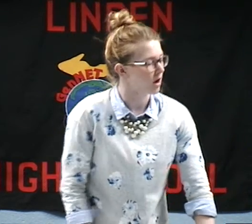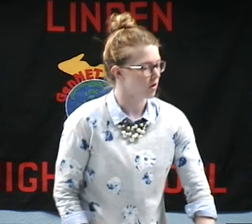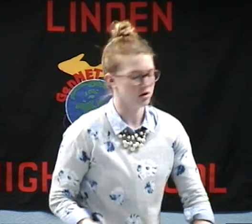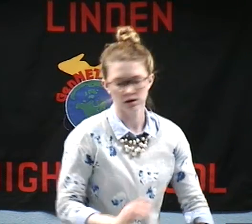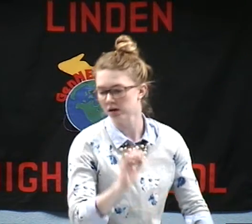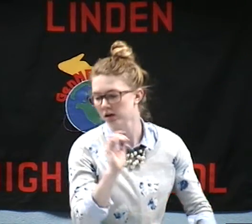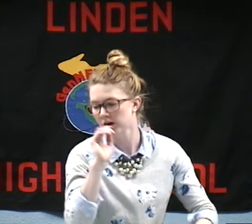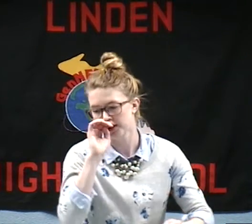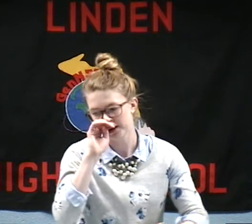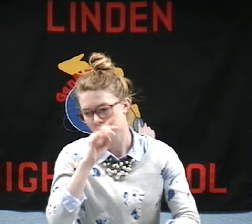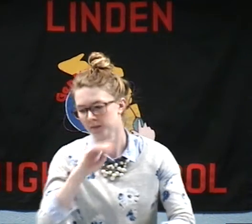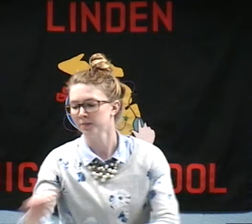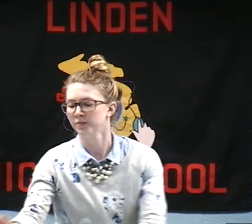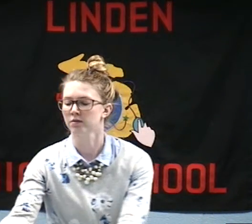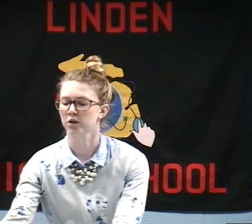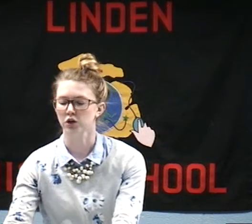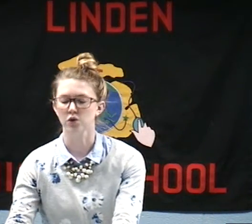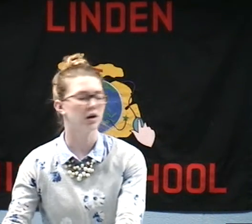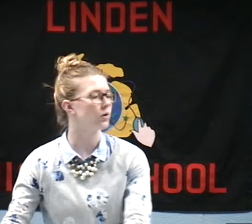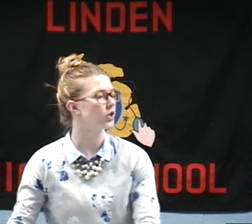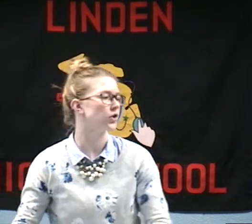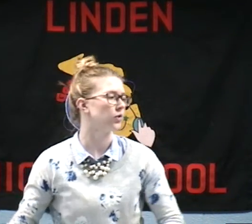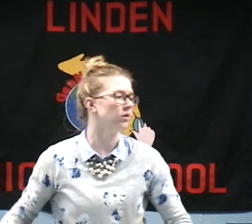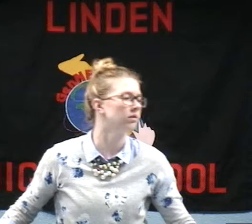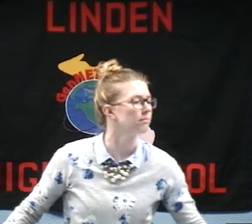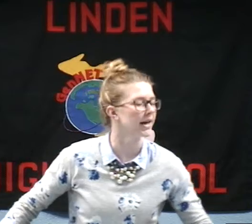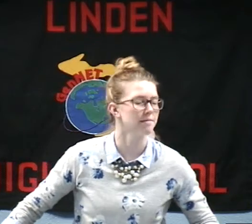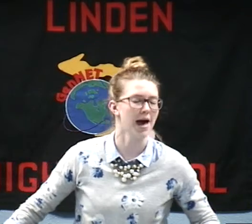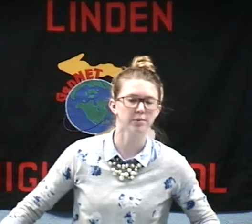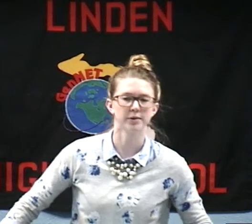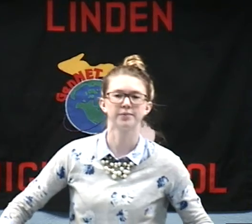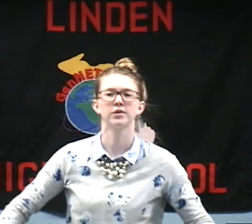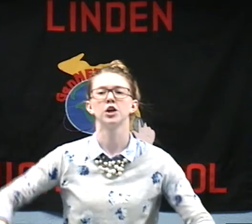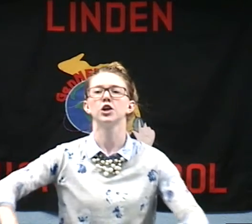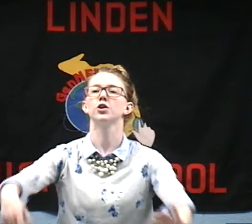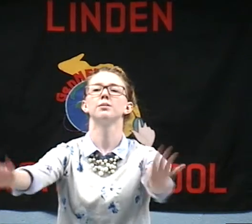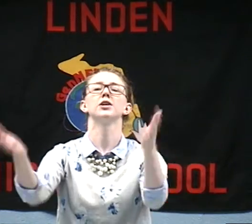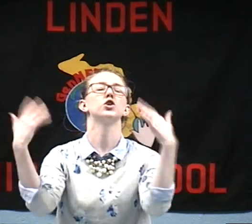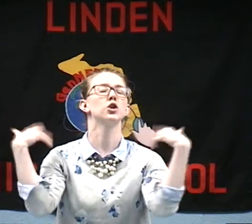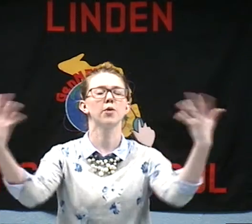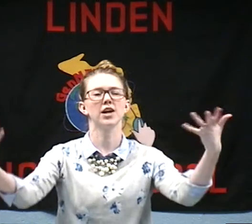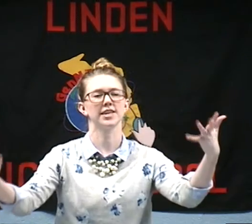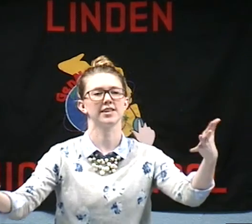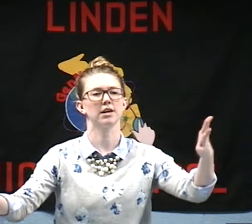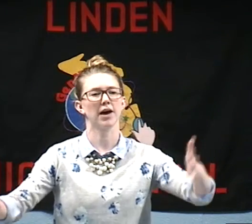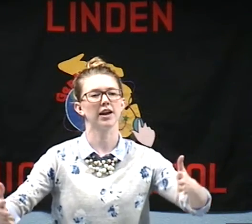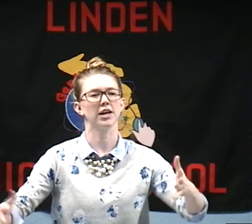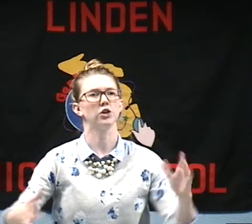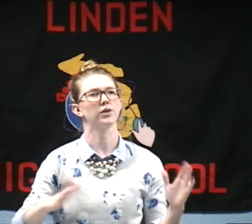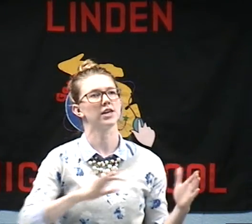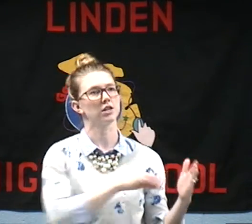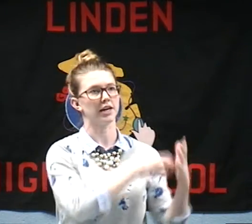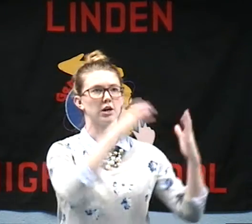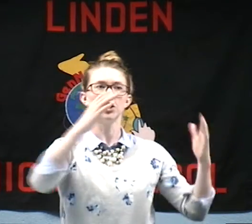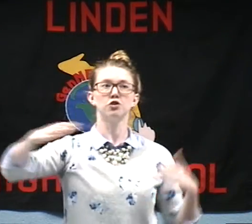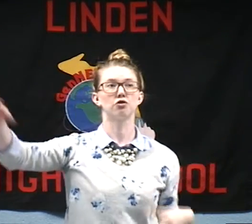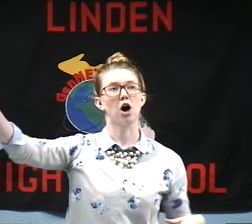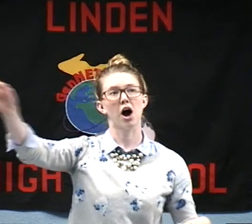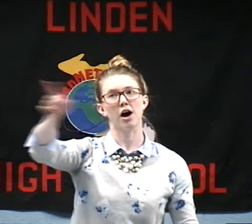So you are going to make a map. You can be super artistic about it, and you can like draw a